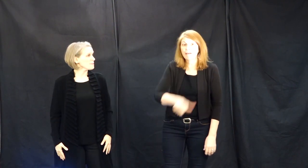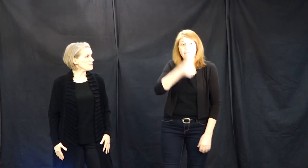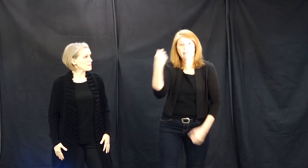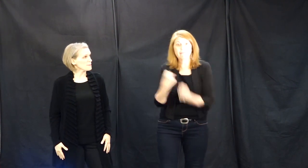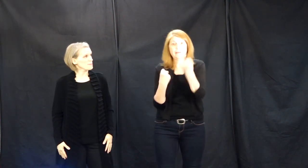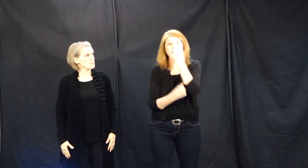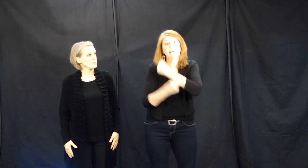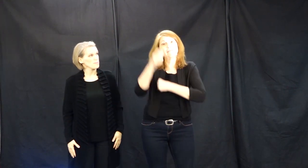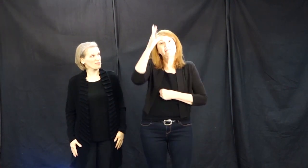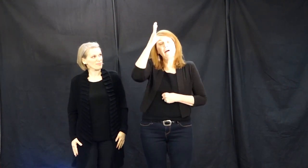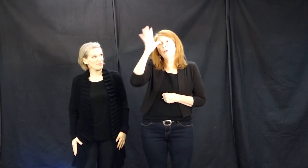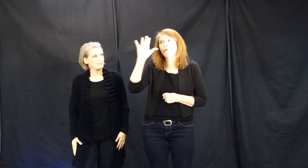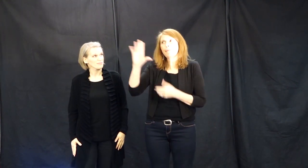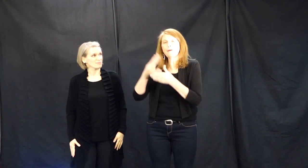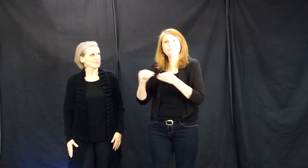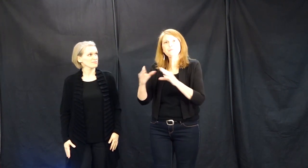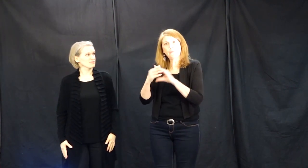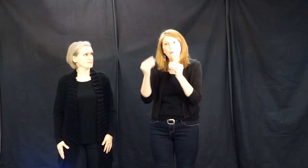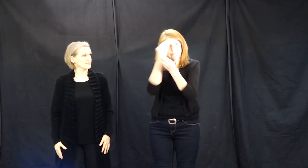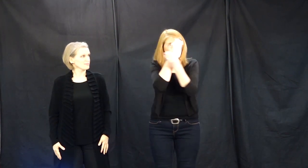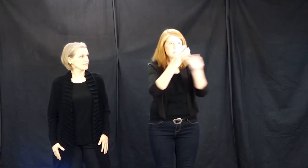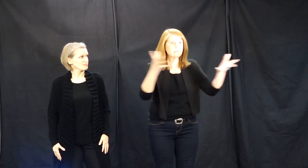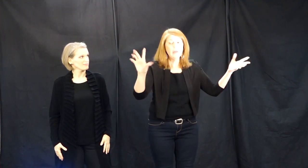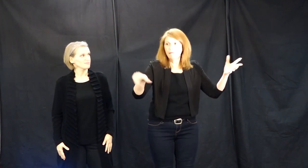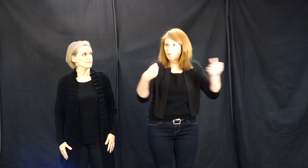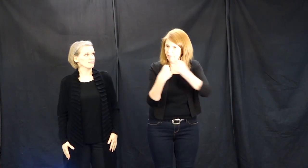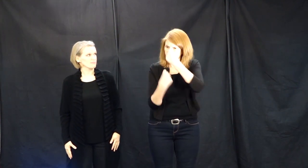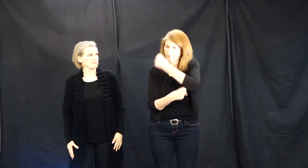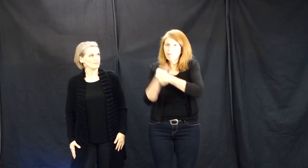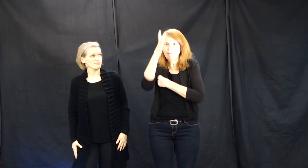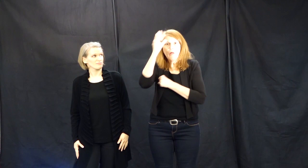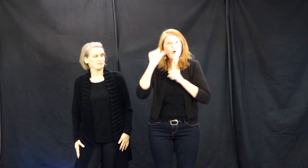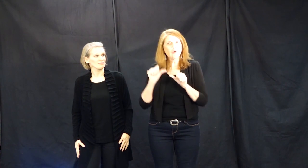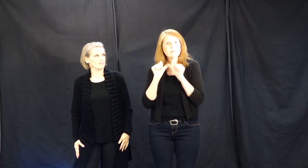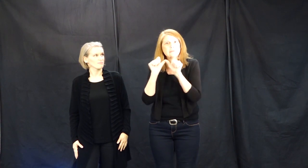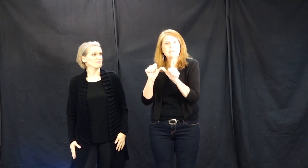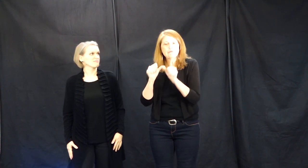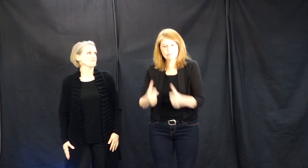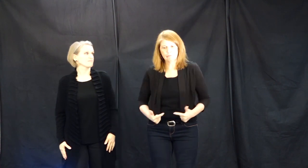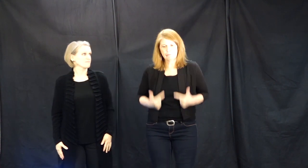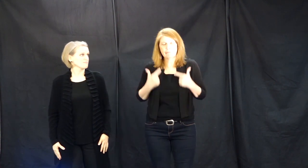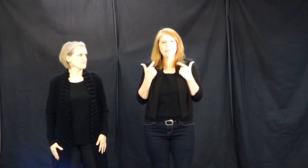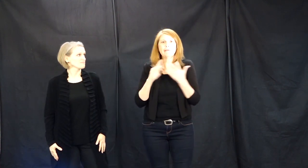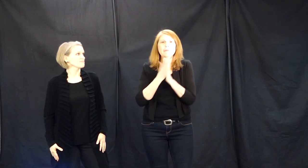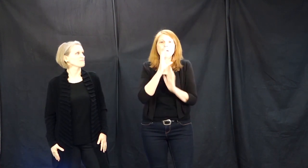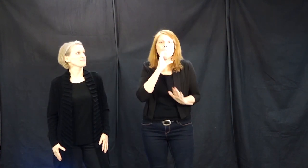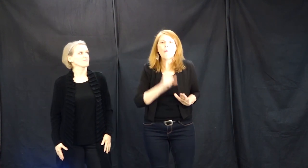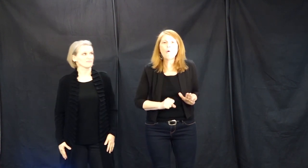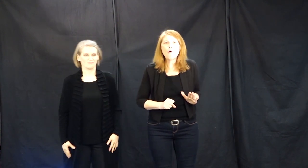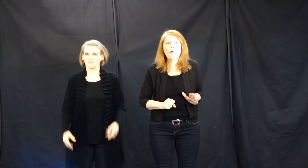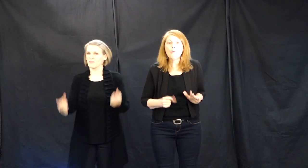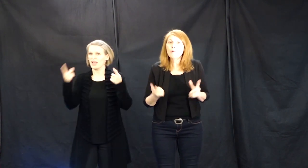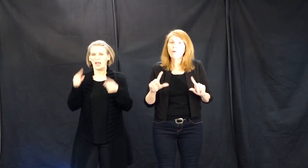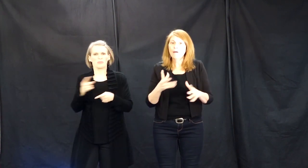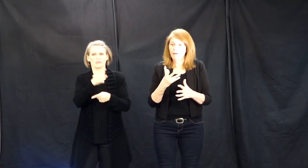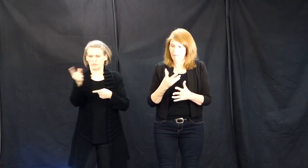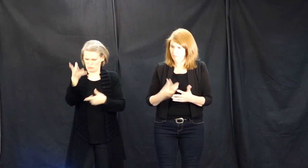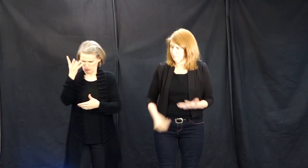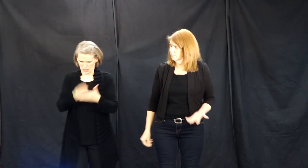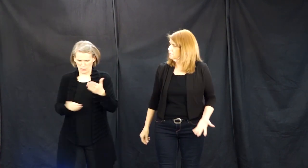father story gets told. Every other founding father gets to grow old. And when you're gone, who remembers your name?